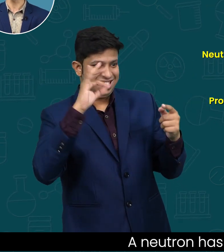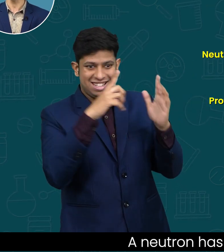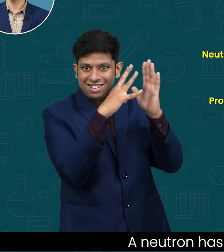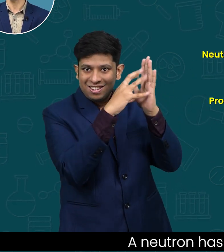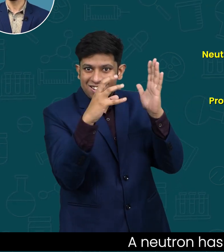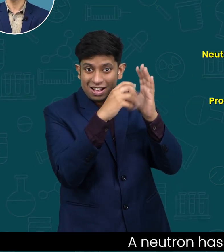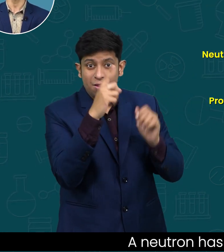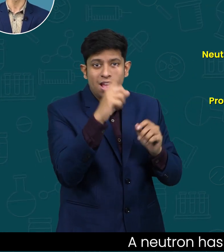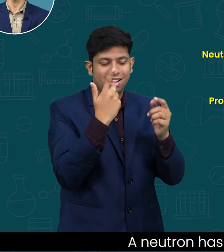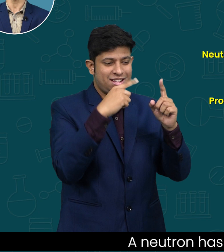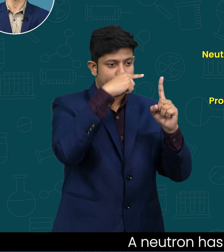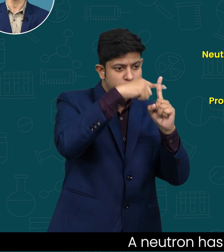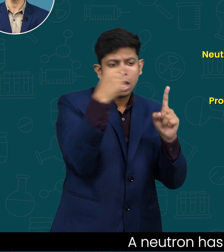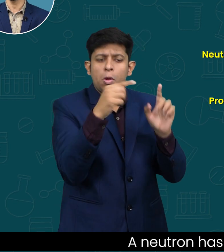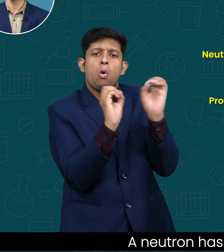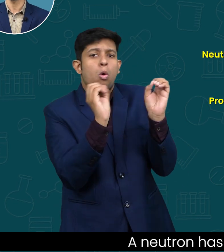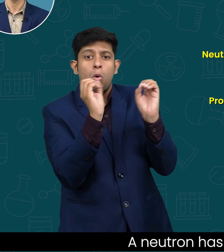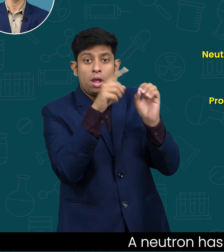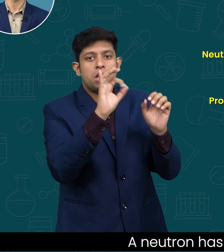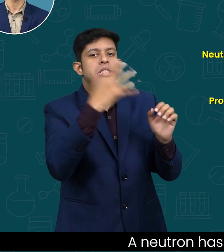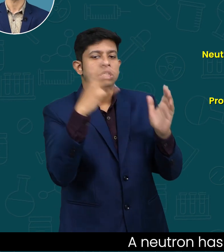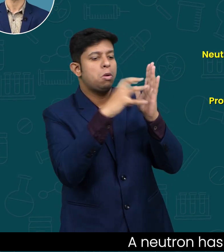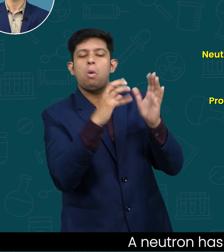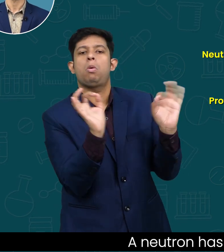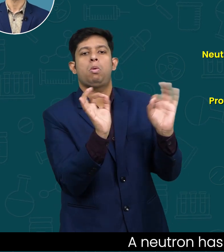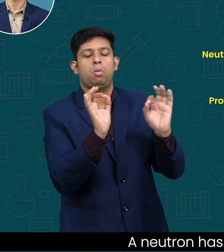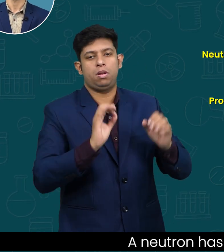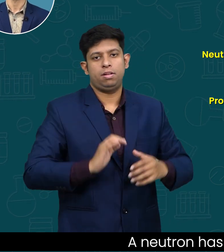A neutron has no electrical charge.